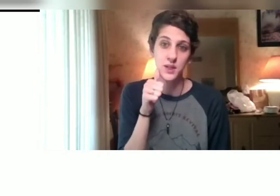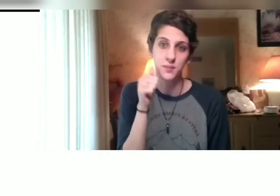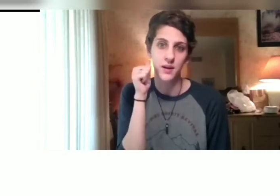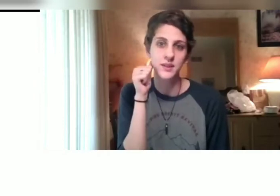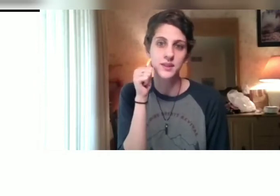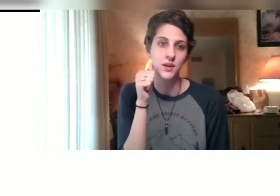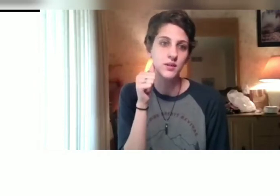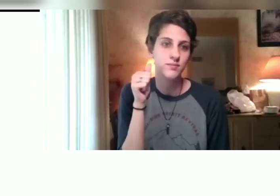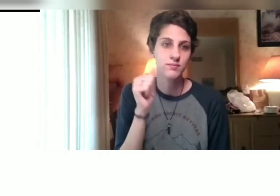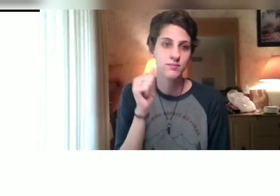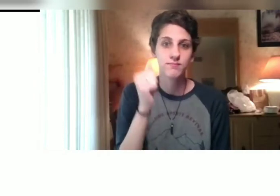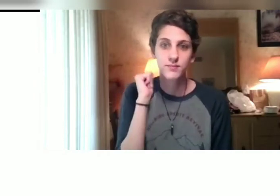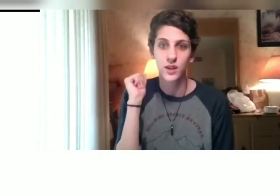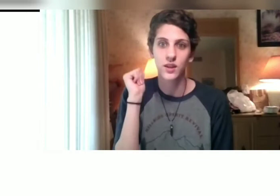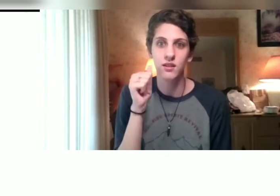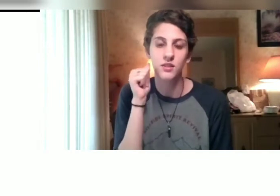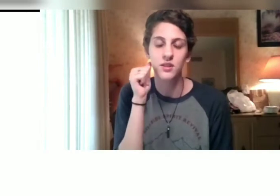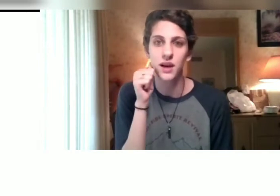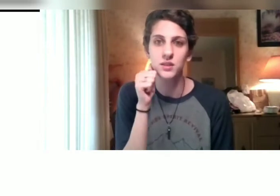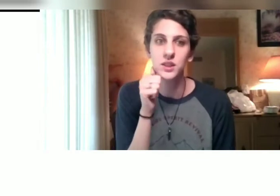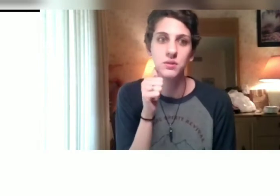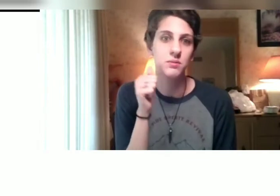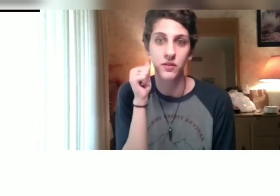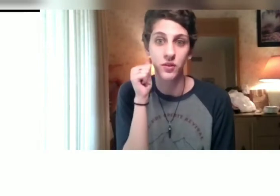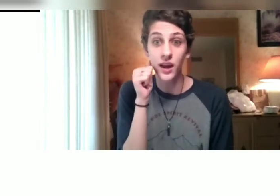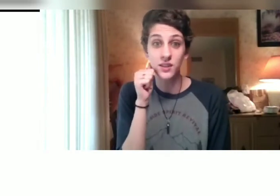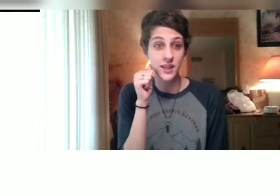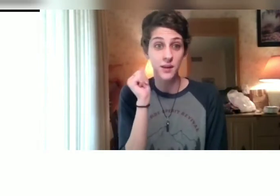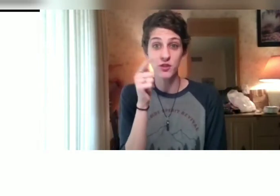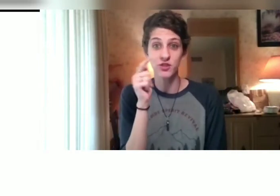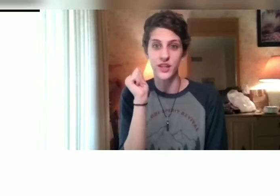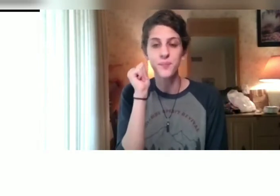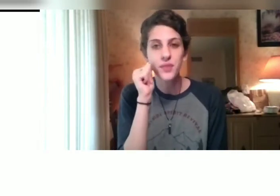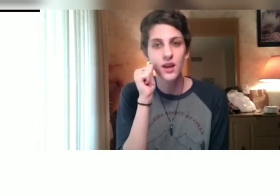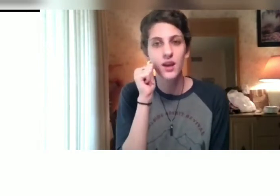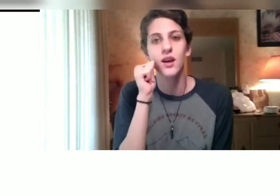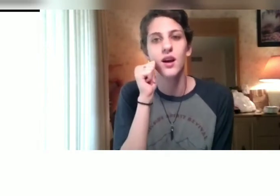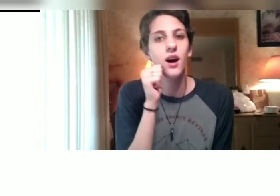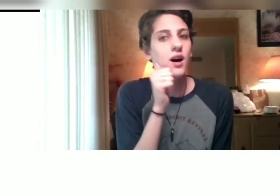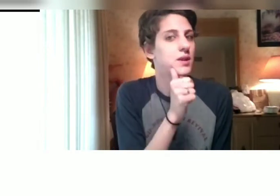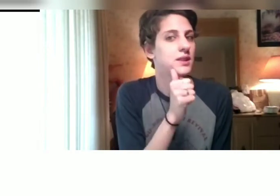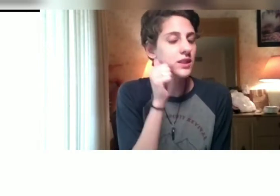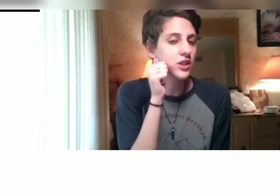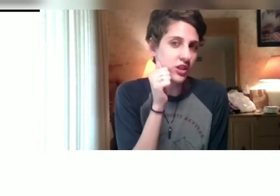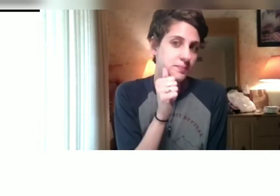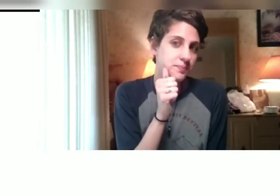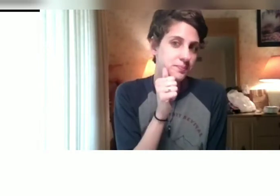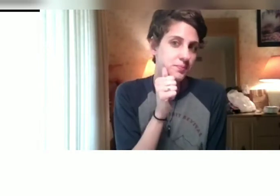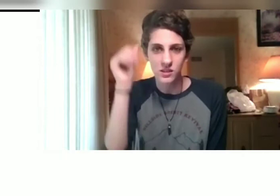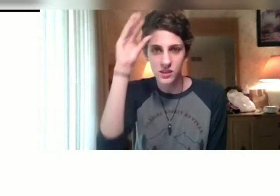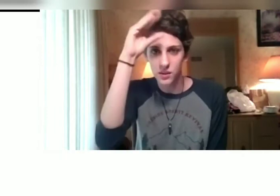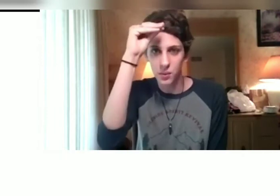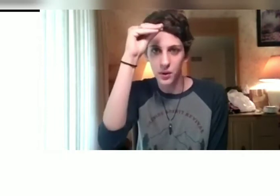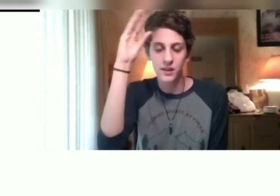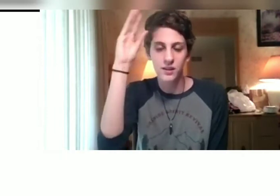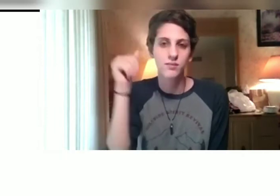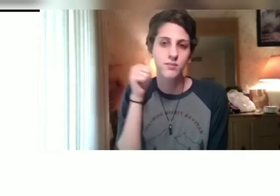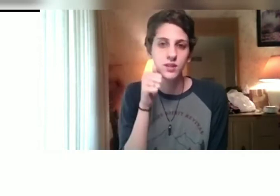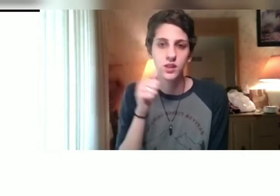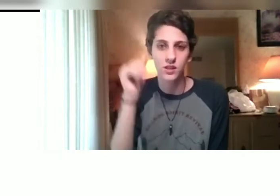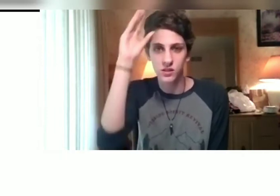speech impediment, so it's a good thing I wrote them down. So if you can't understand me, read it. This is girl, girl,